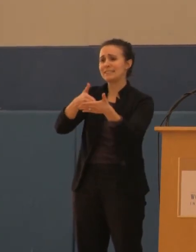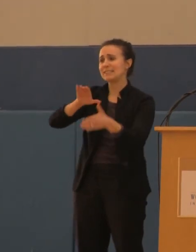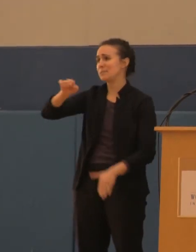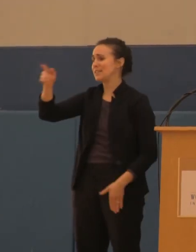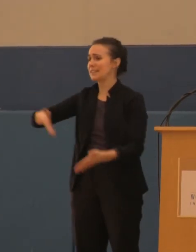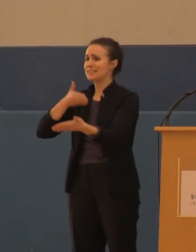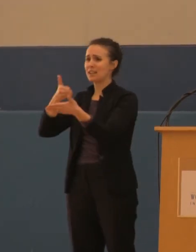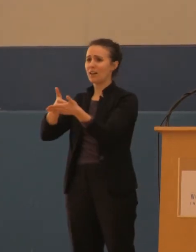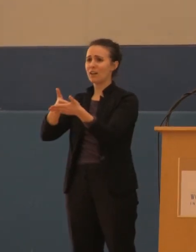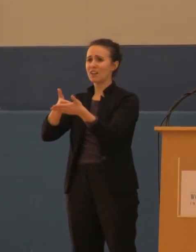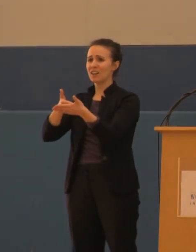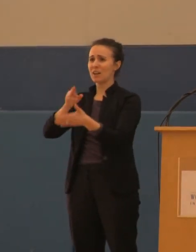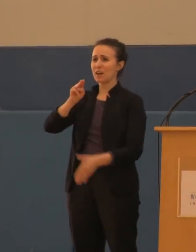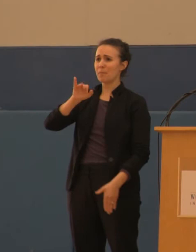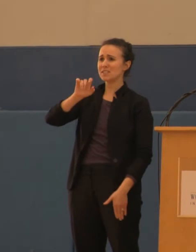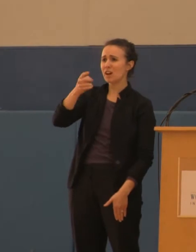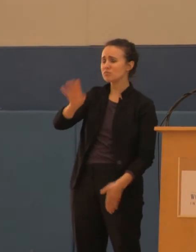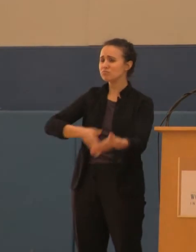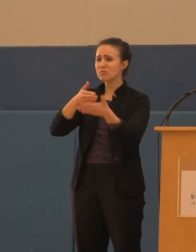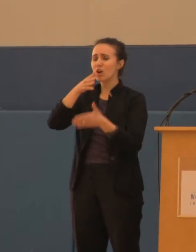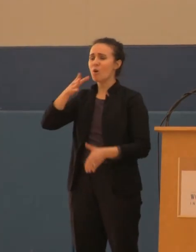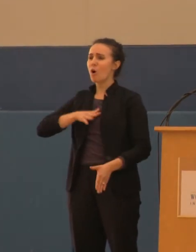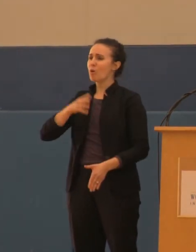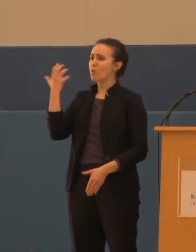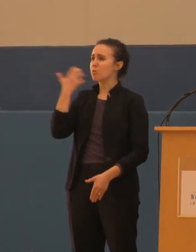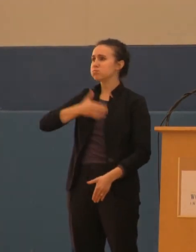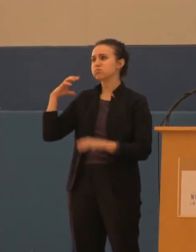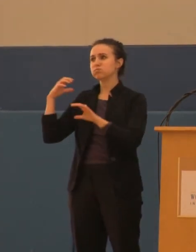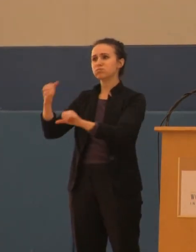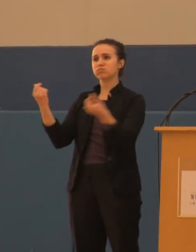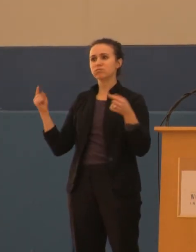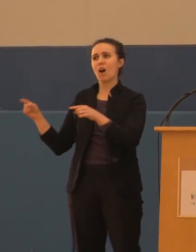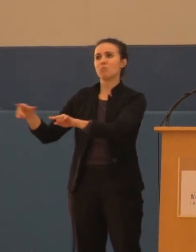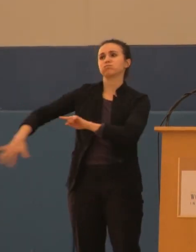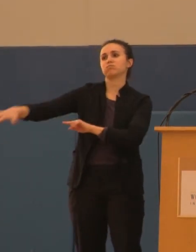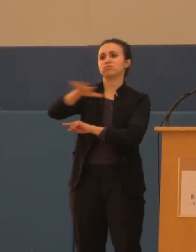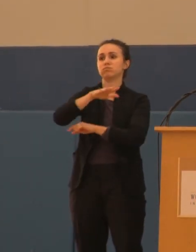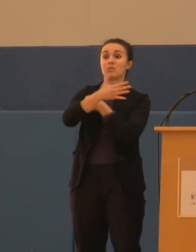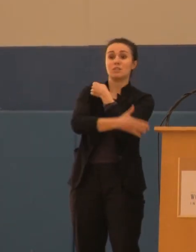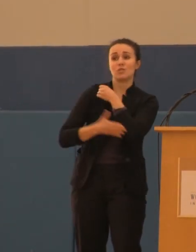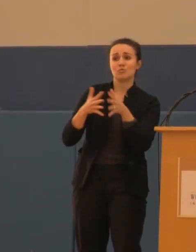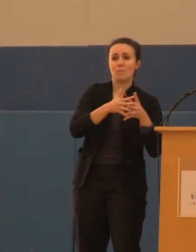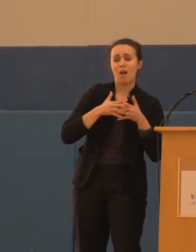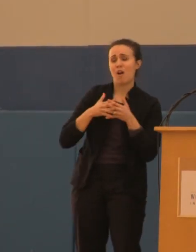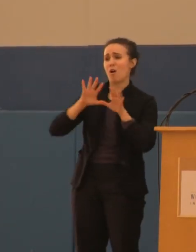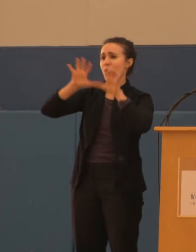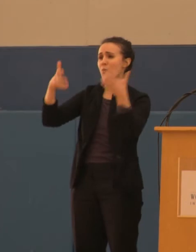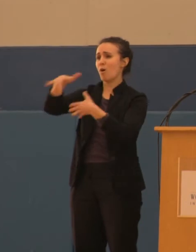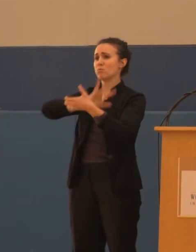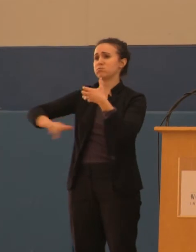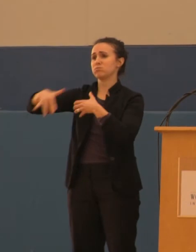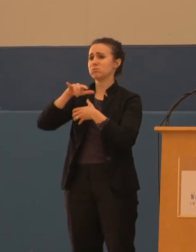sexism, misogyny are alive in this country and around this world, and we need